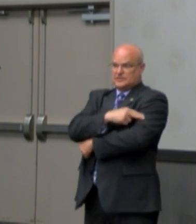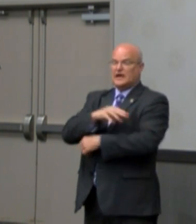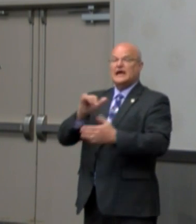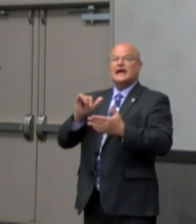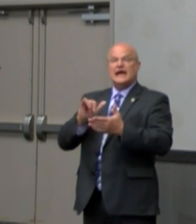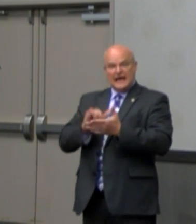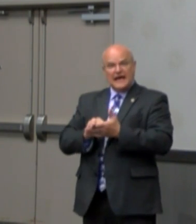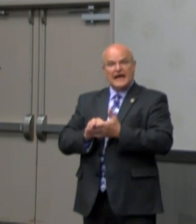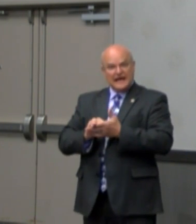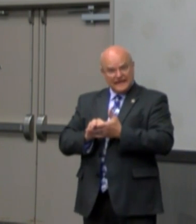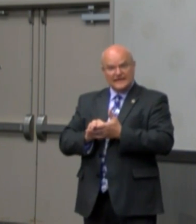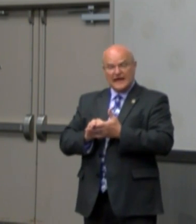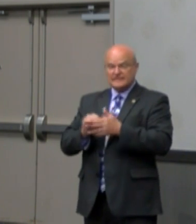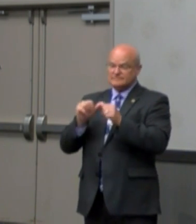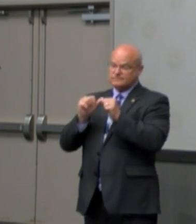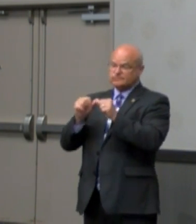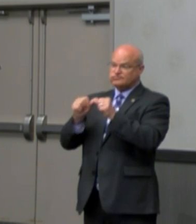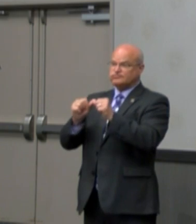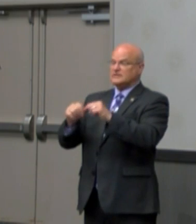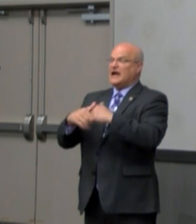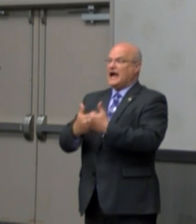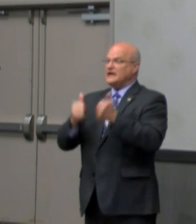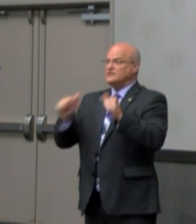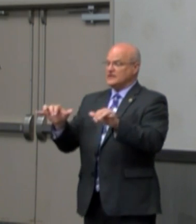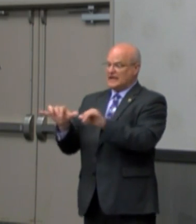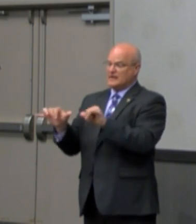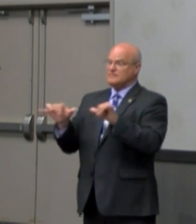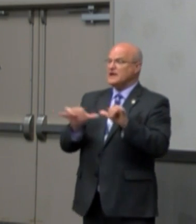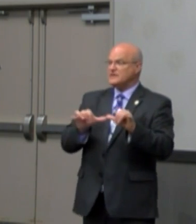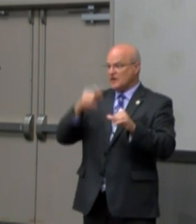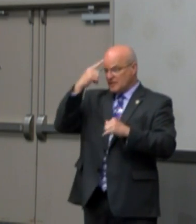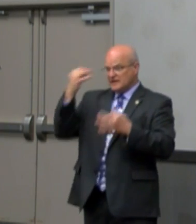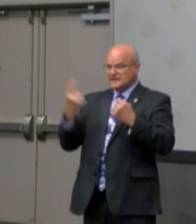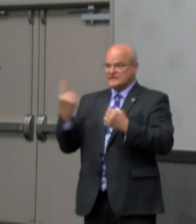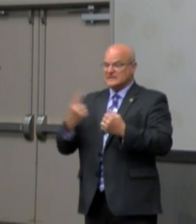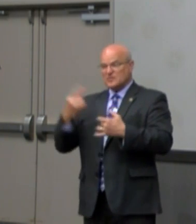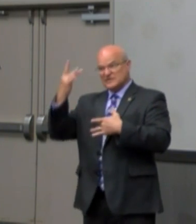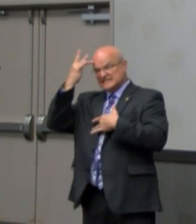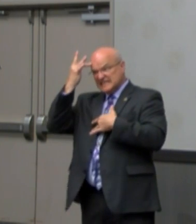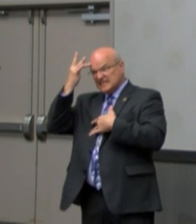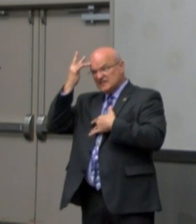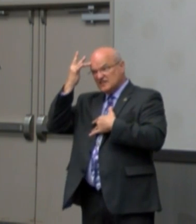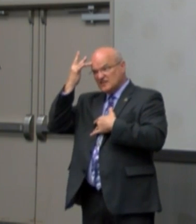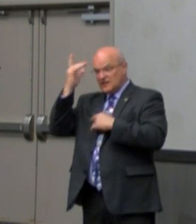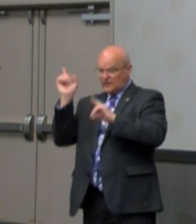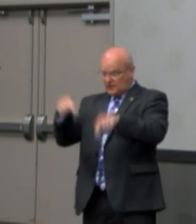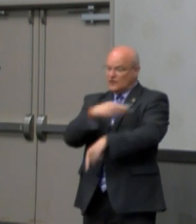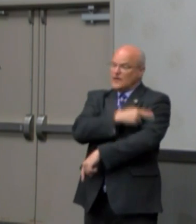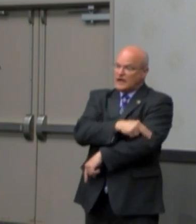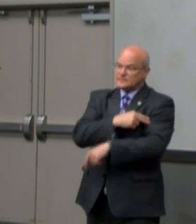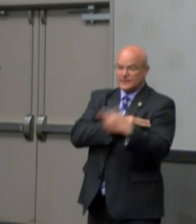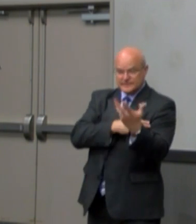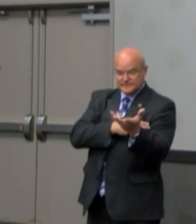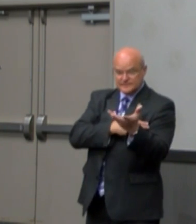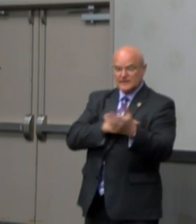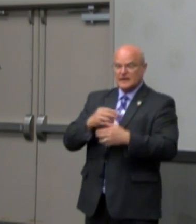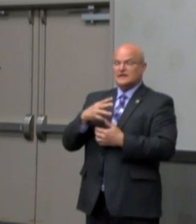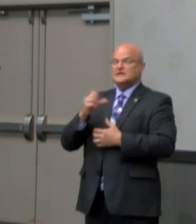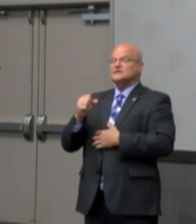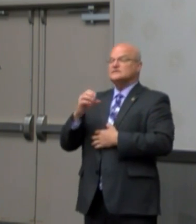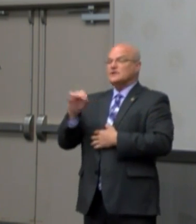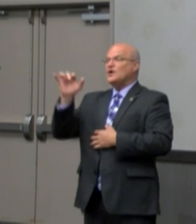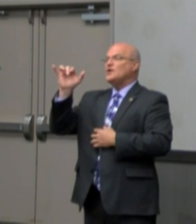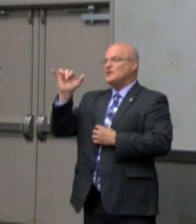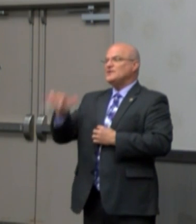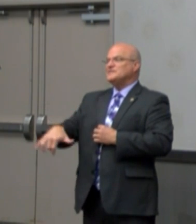something that is fairly consistent in how you can measure it, because if someone is ill, they go to the hospital. And